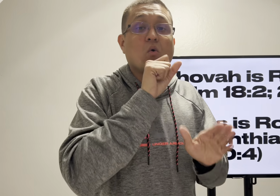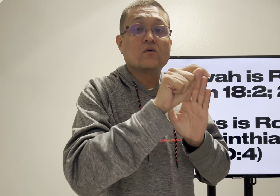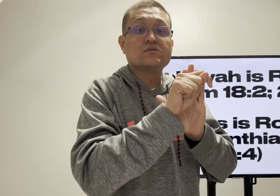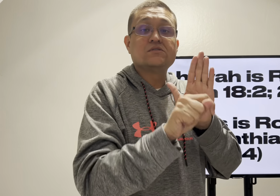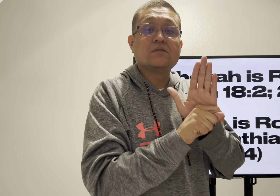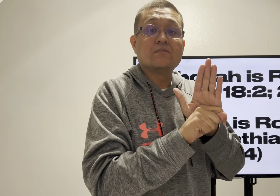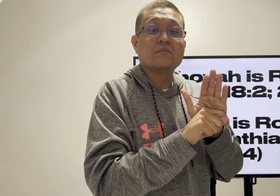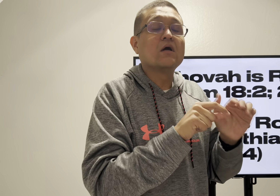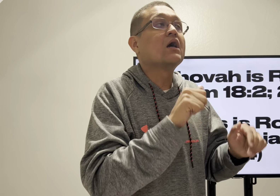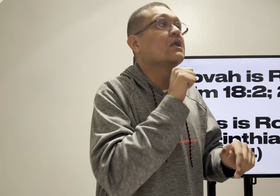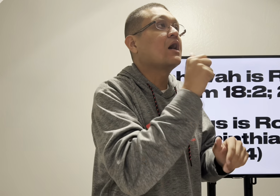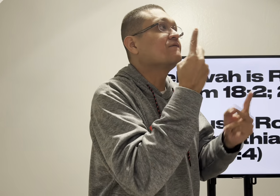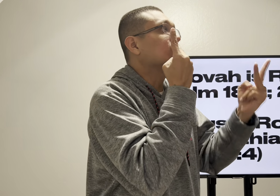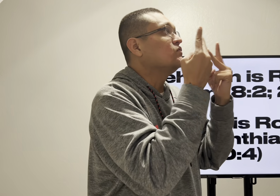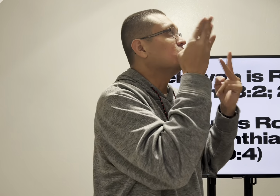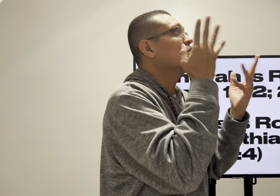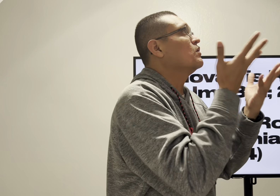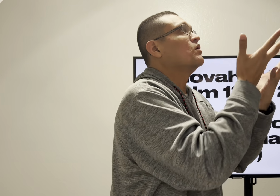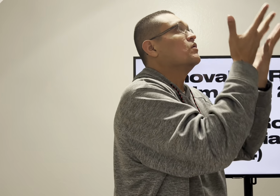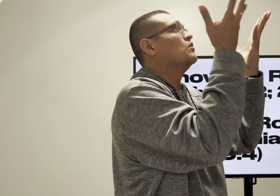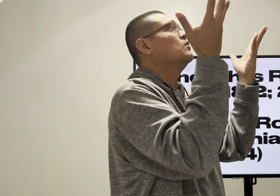talking about the same person.